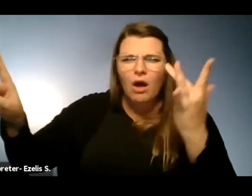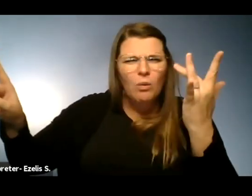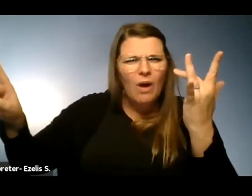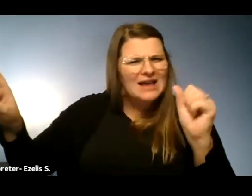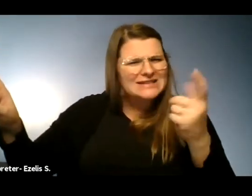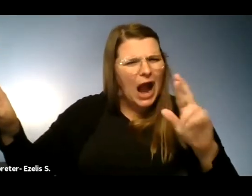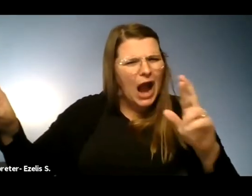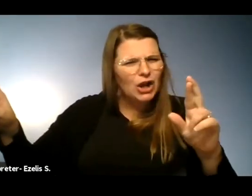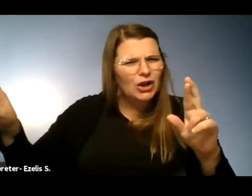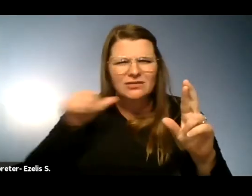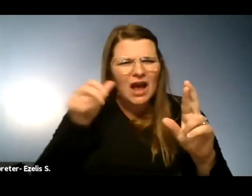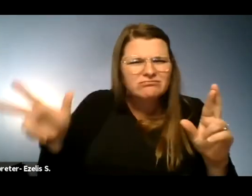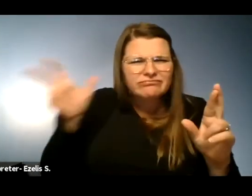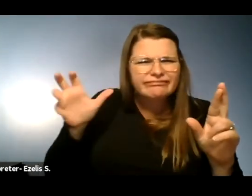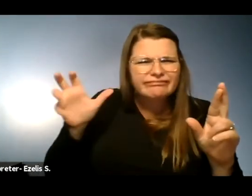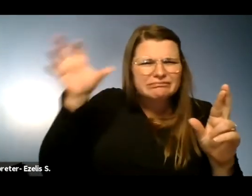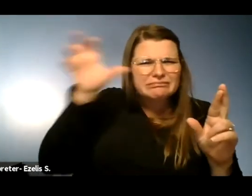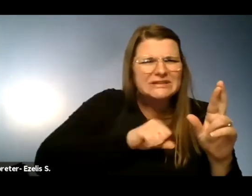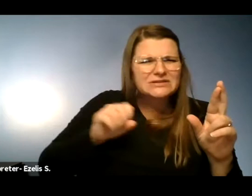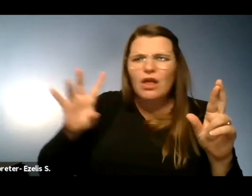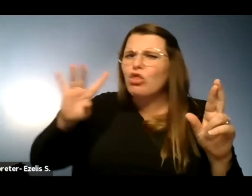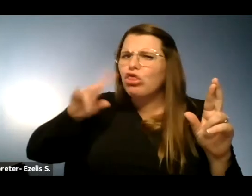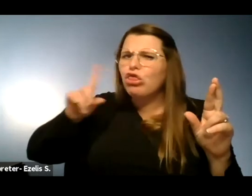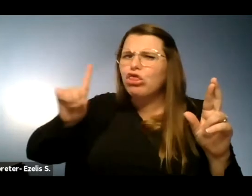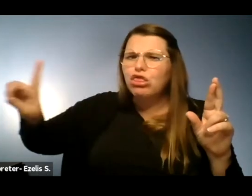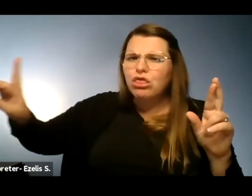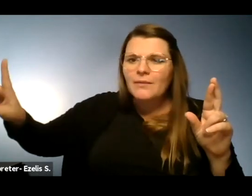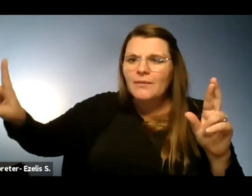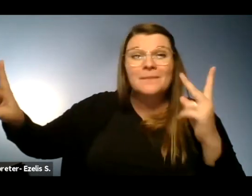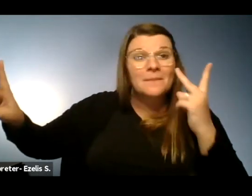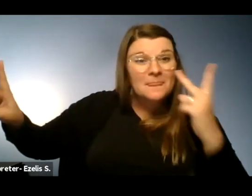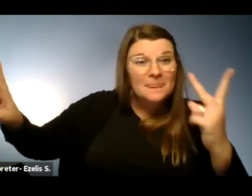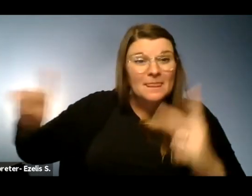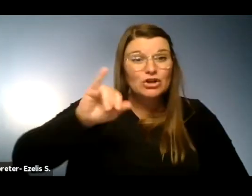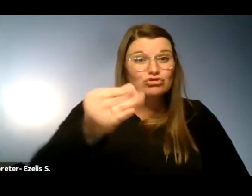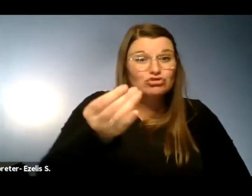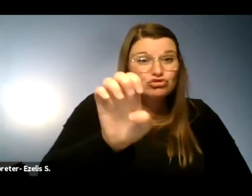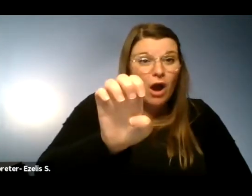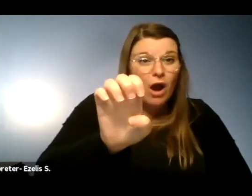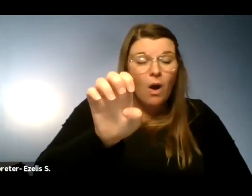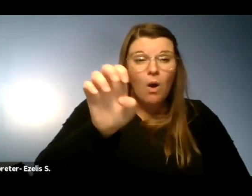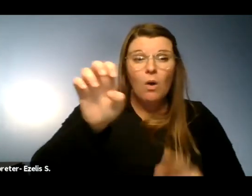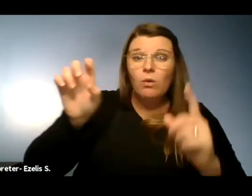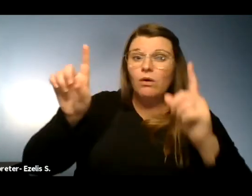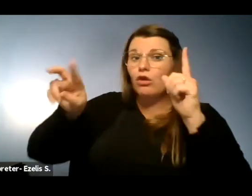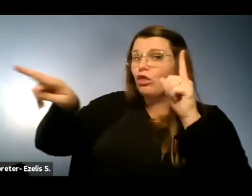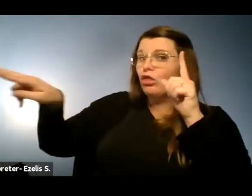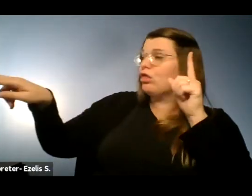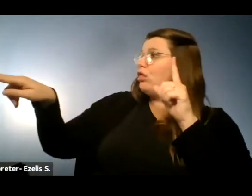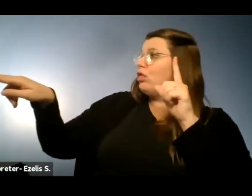it? Well, we can see that Joe's looking right out the door.